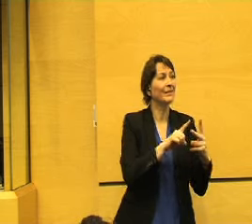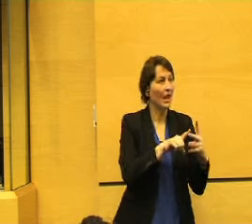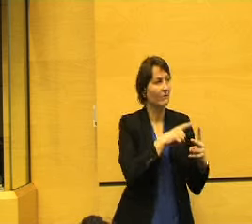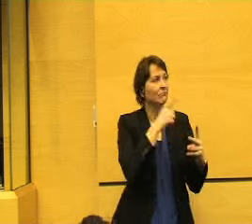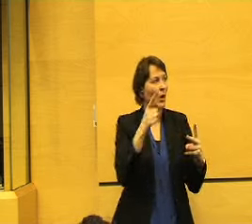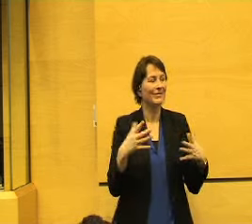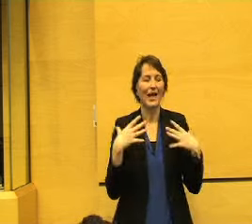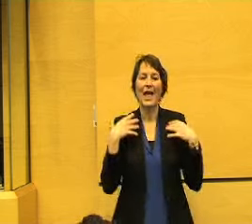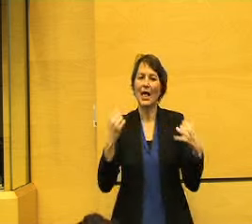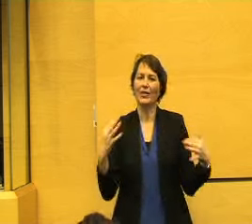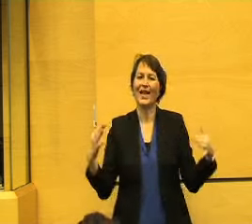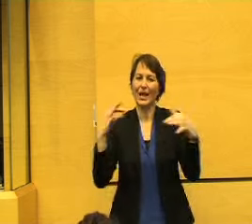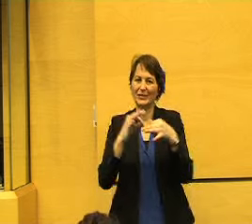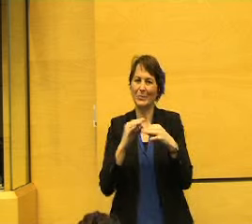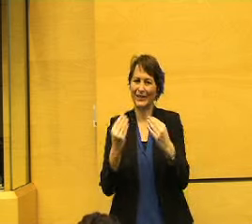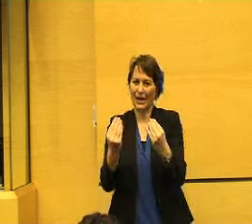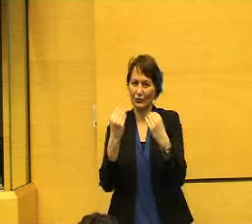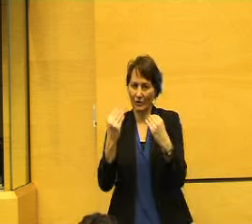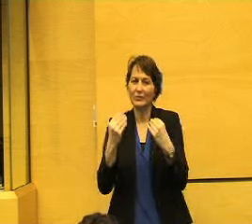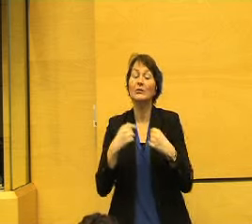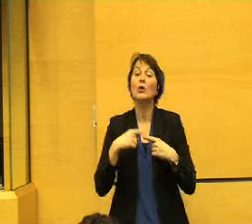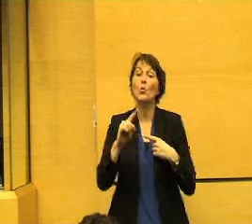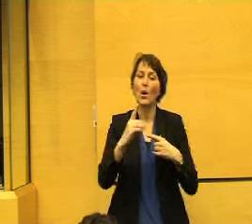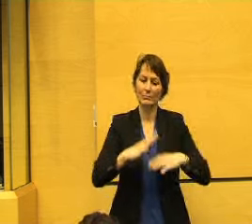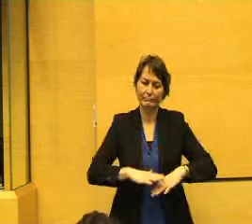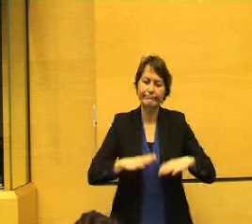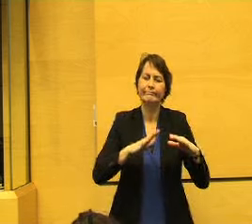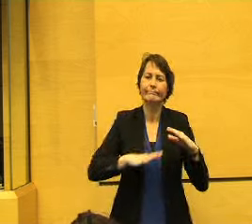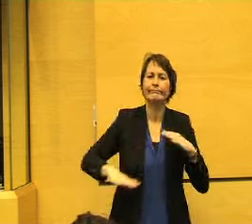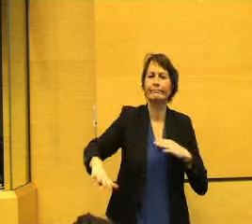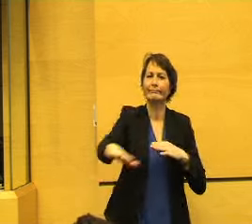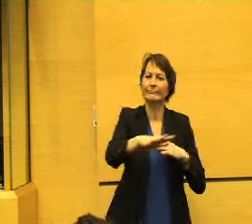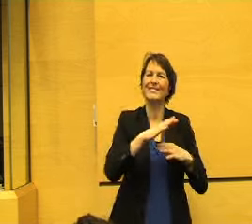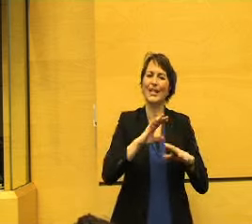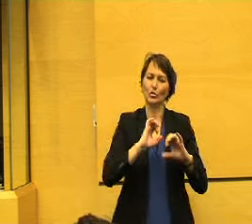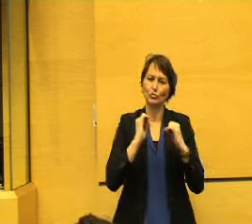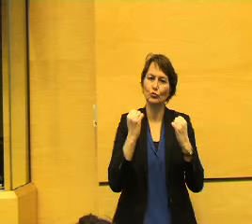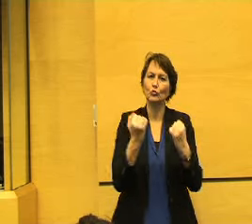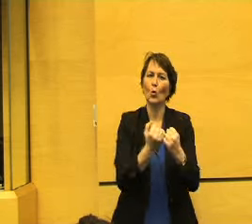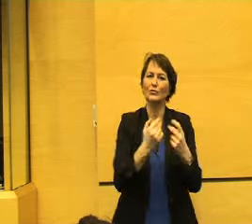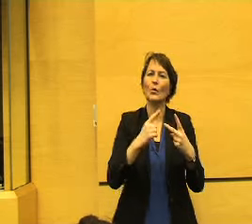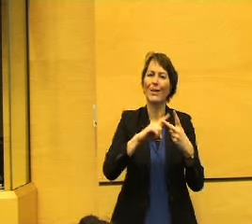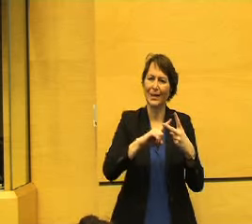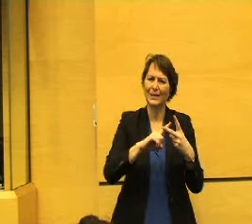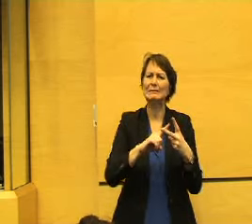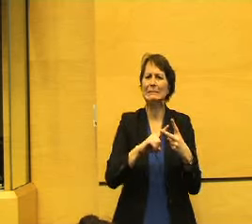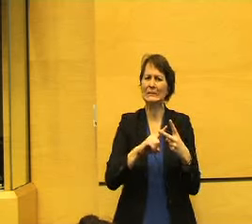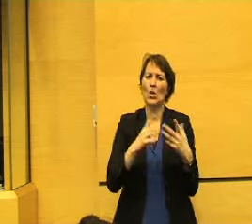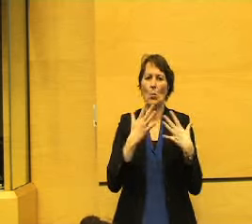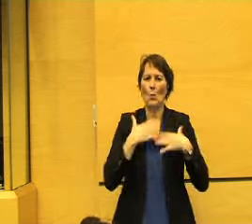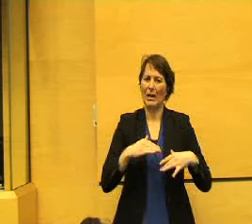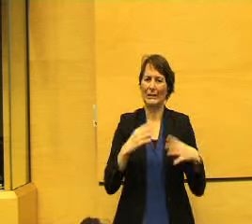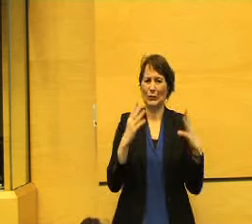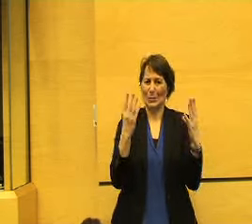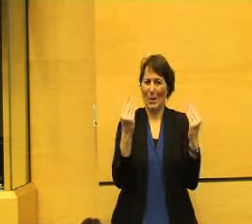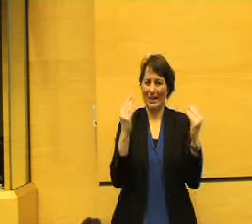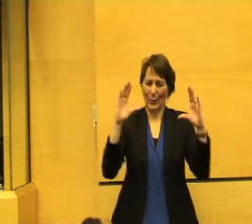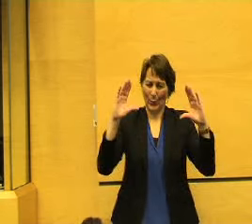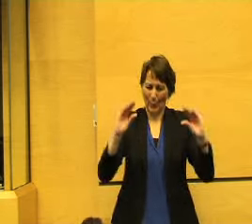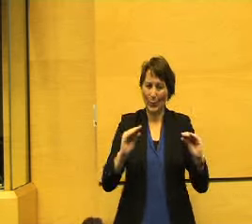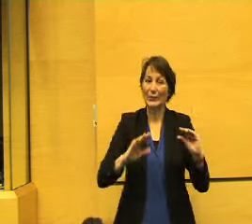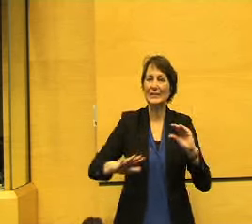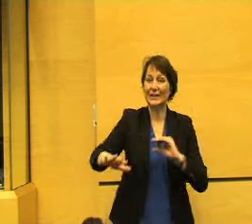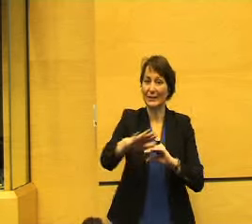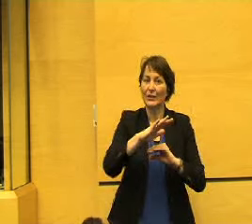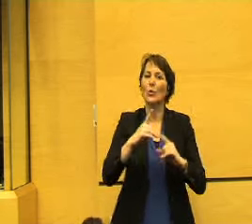and sustainability in social and empowerment activities to fulfill all components of